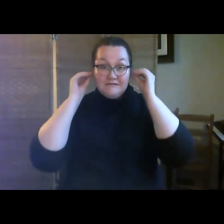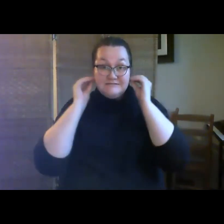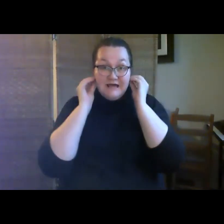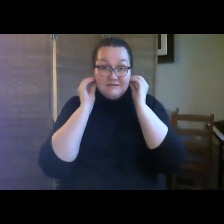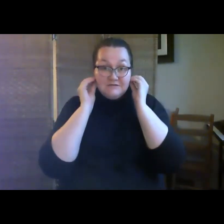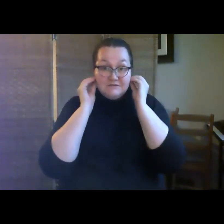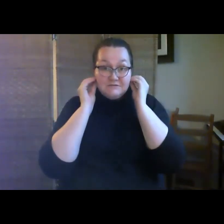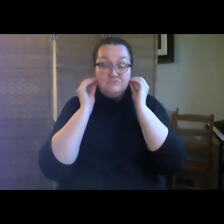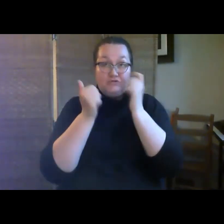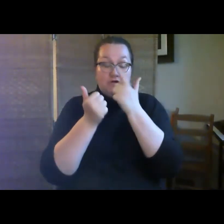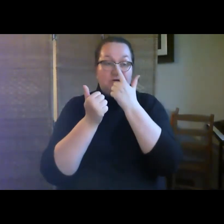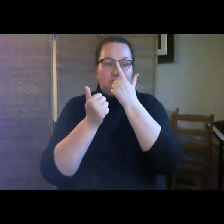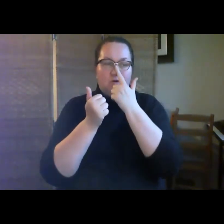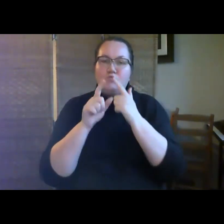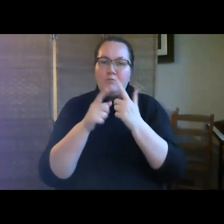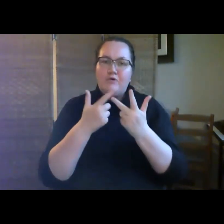text spoken in the show?